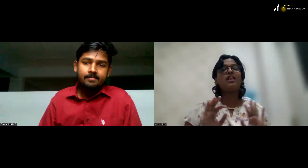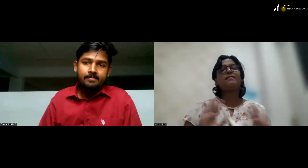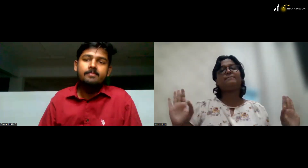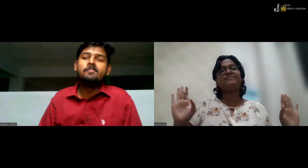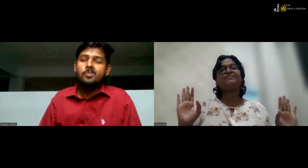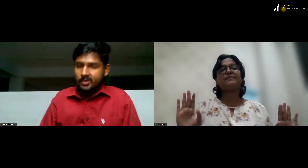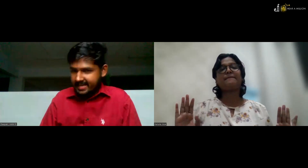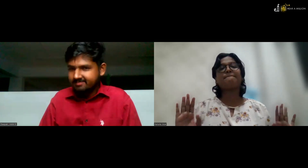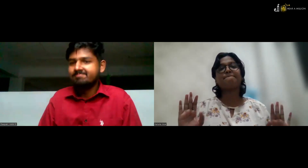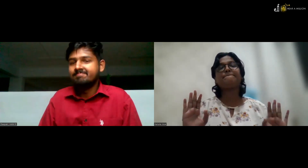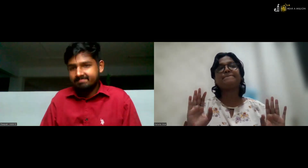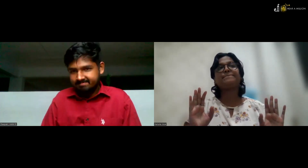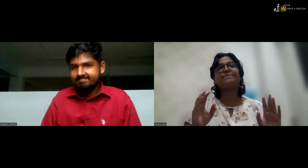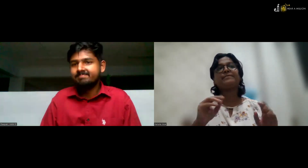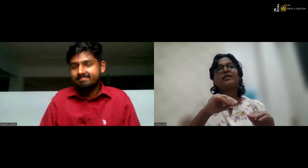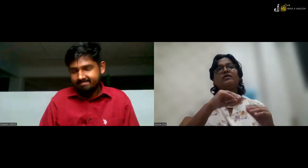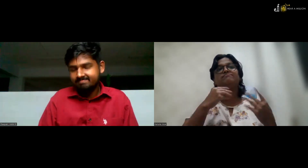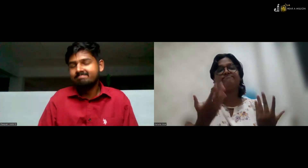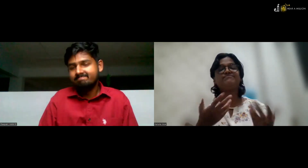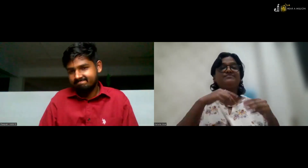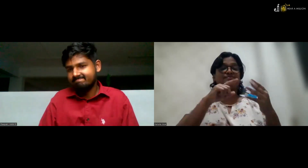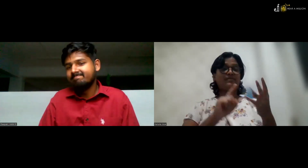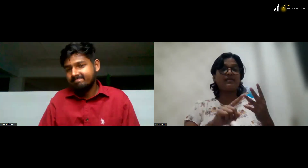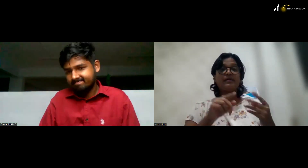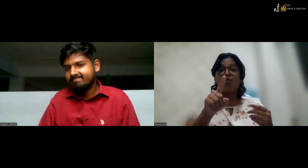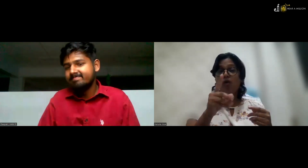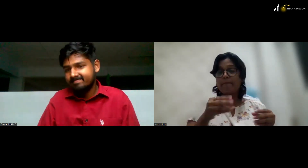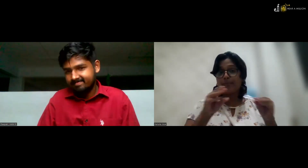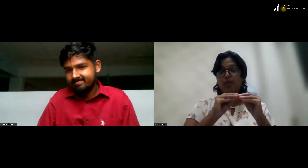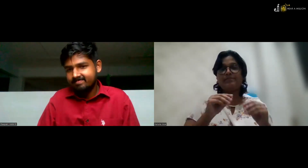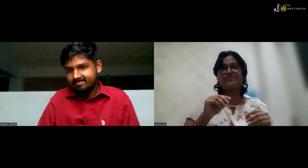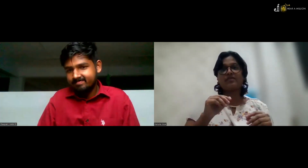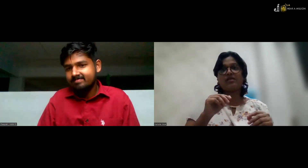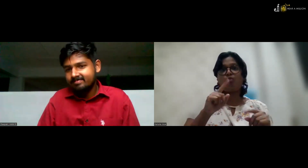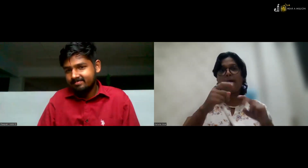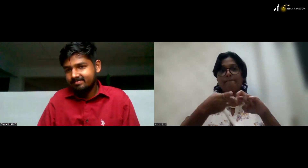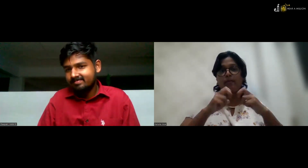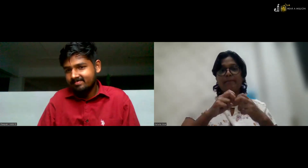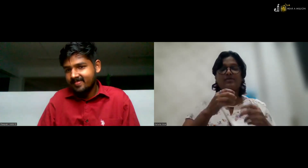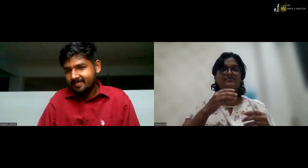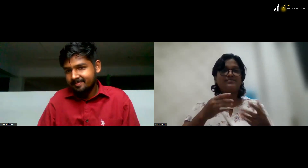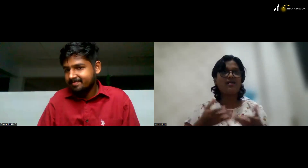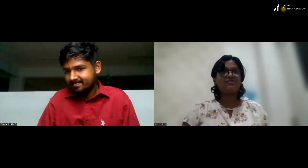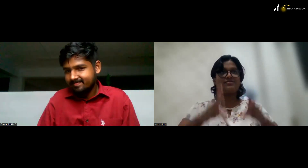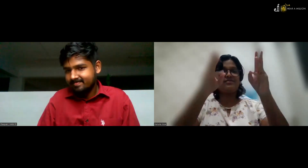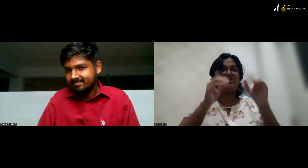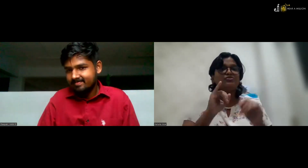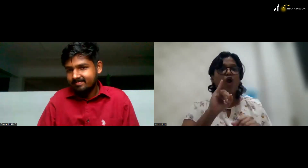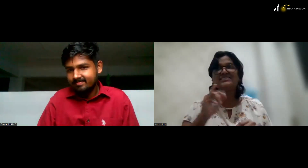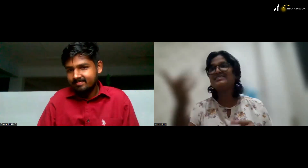should get the hold on me or something like that. If I would be doing any such makeups and all.